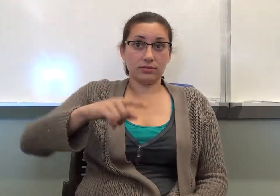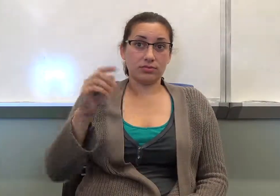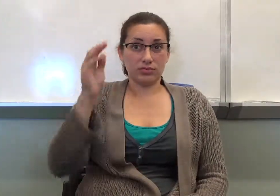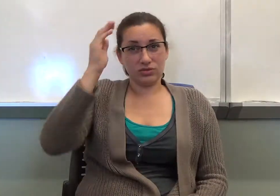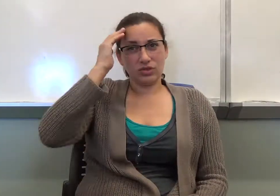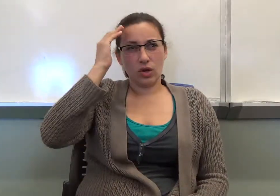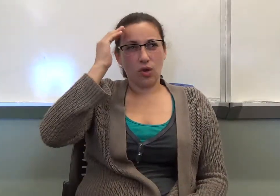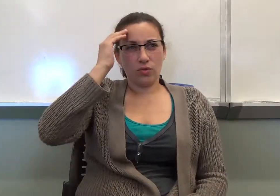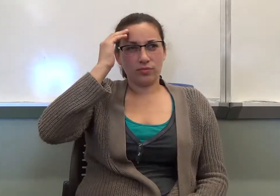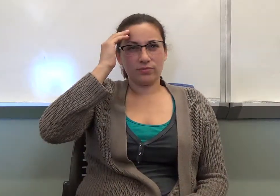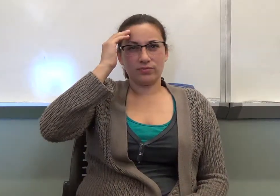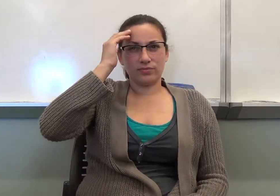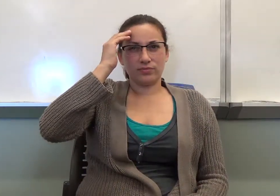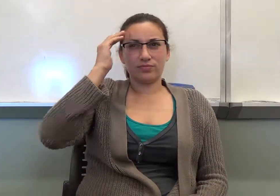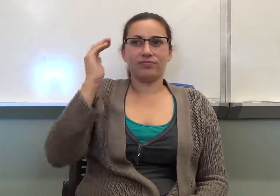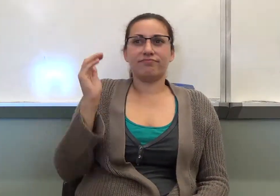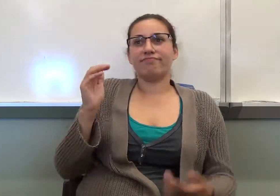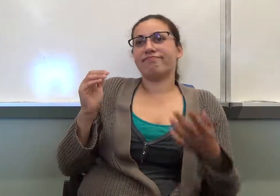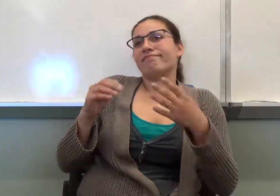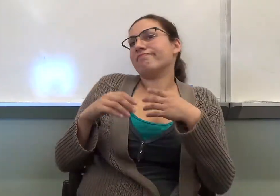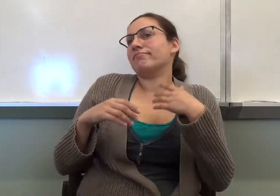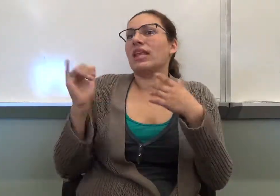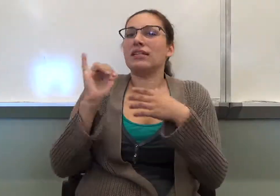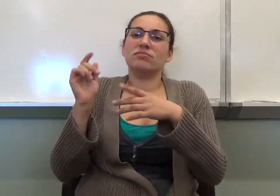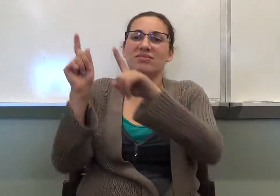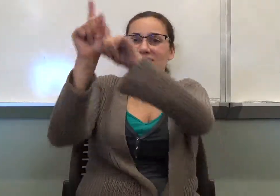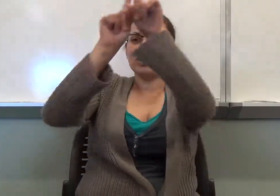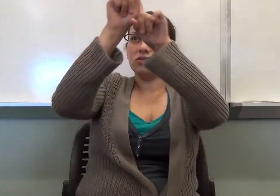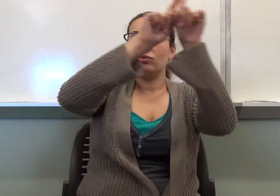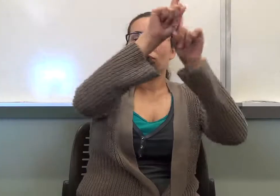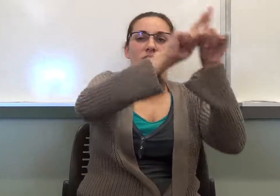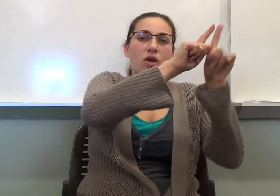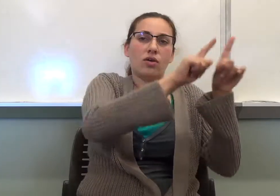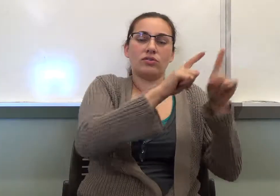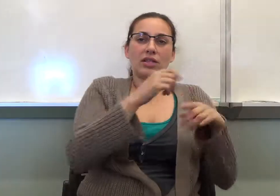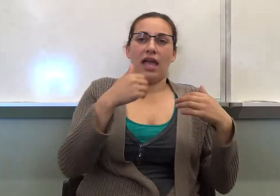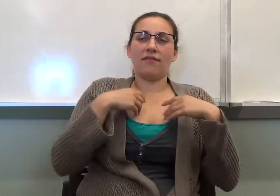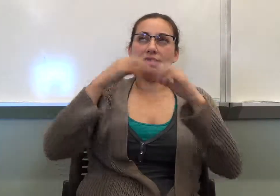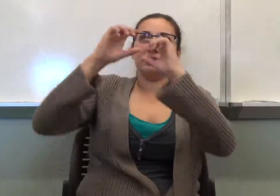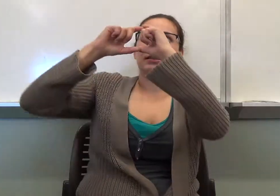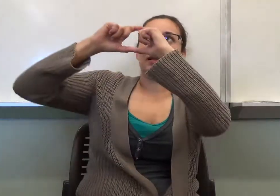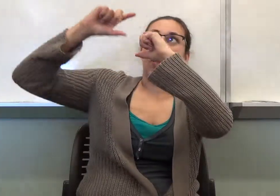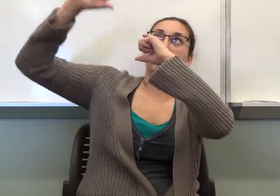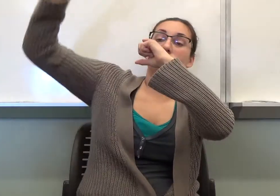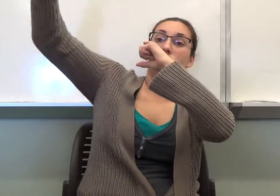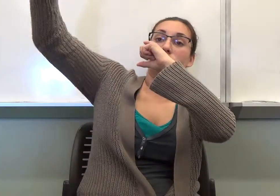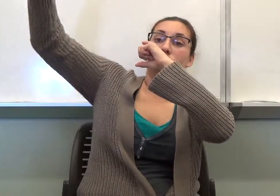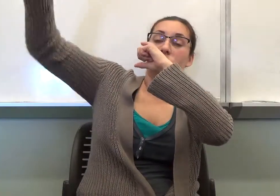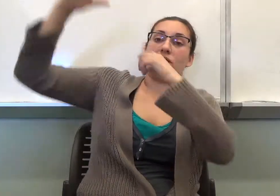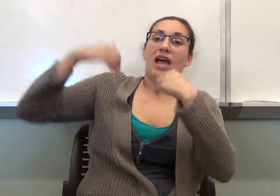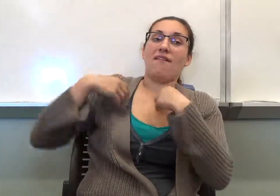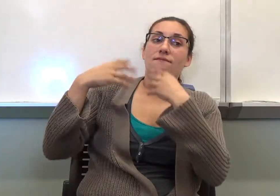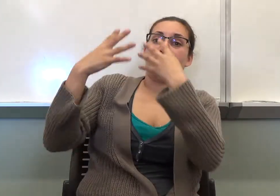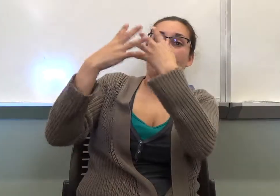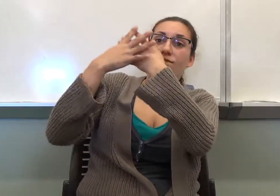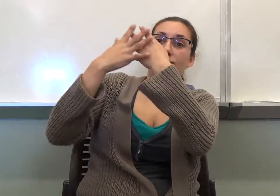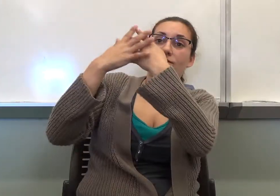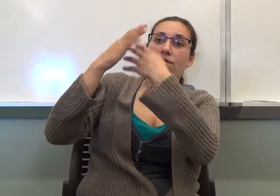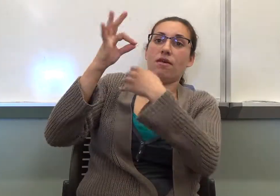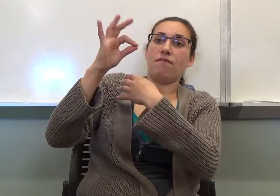his astronomy stuff, they put these telescopes out there that have filters on them, so you can look at the sun under certain conditions. It's